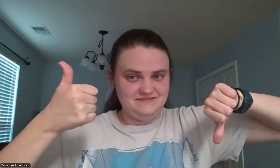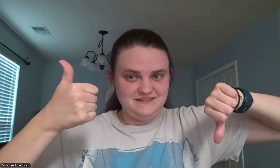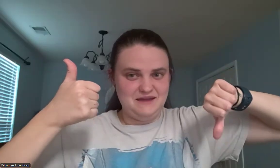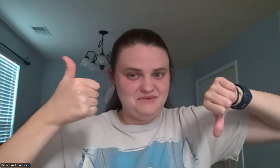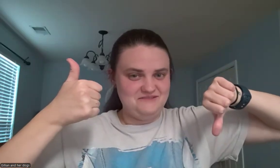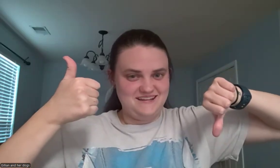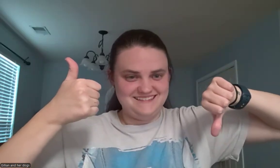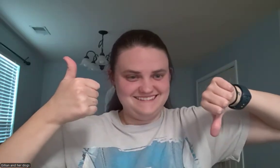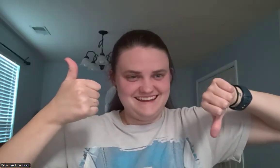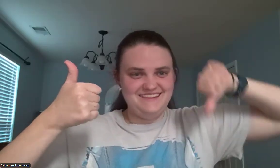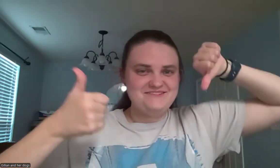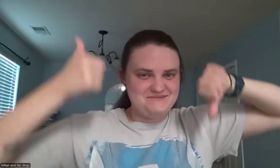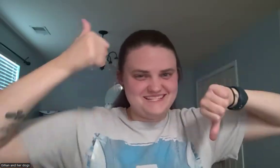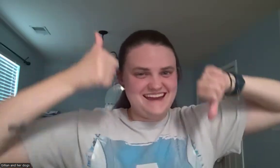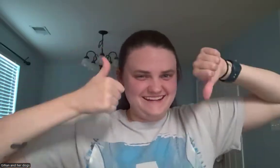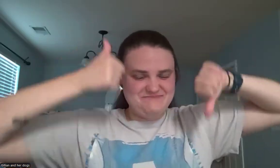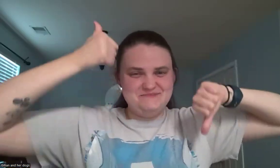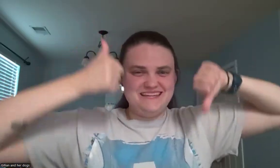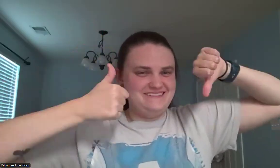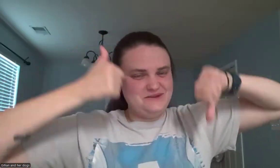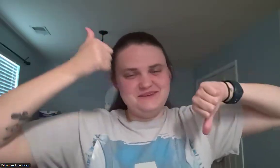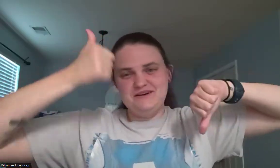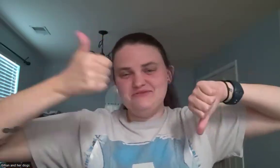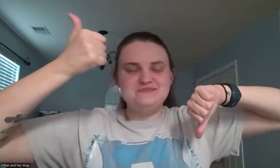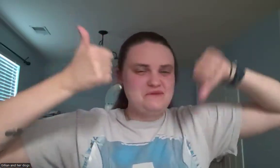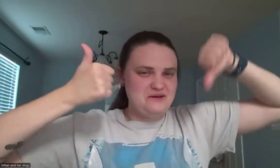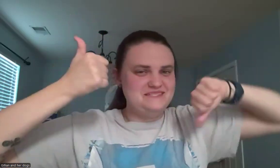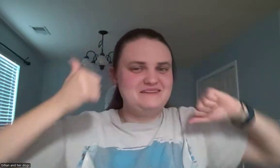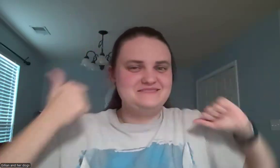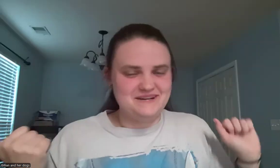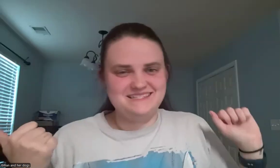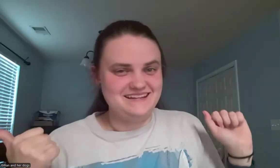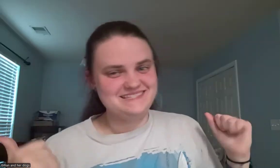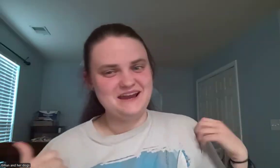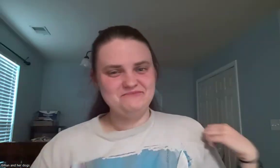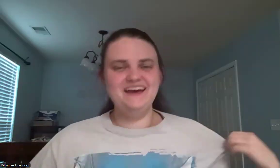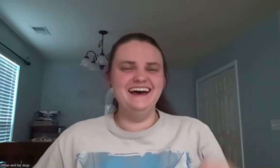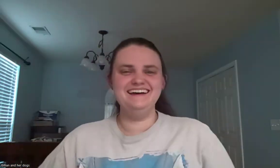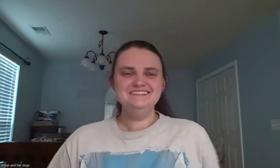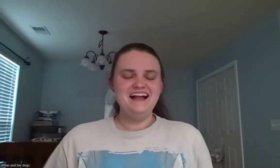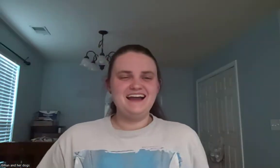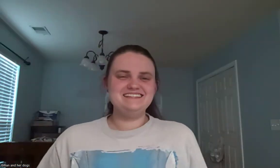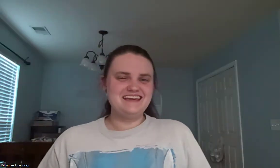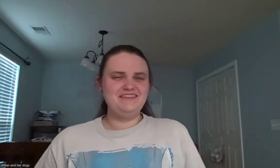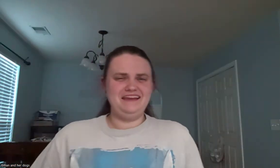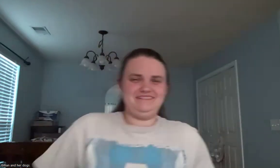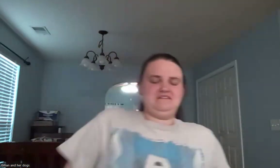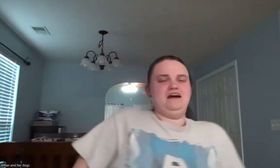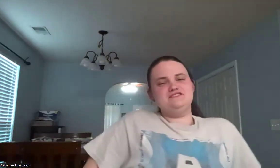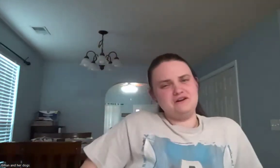Okay, perfect. I love that I'm just adding up thumbs up and thumbs downs to my signs now. I did that like I've started a